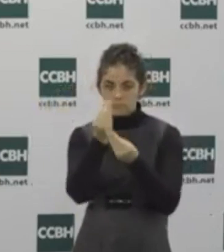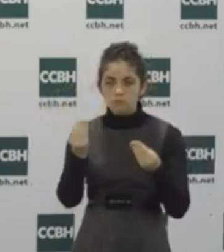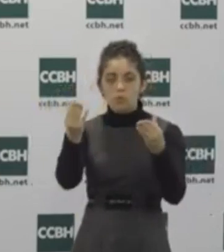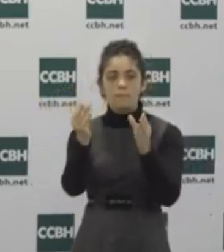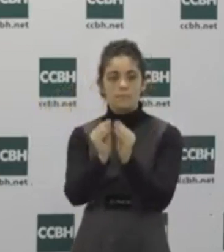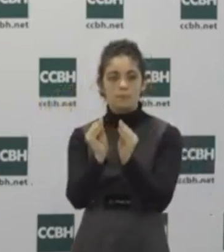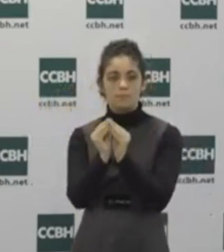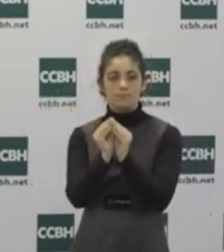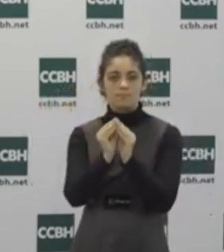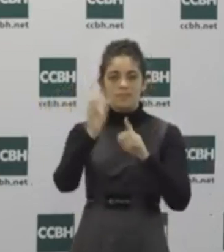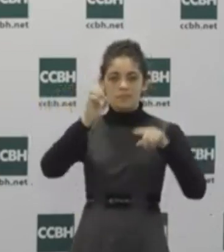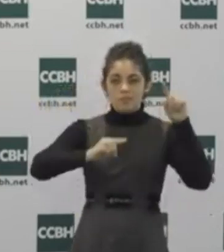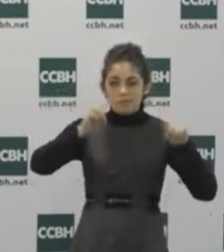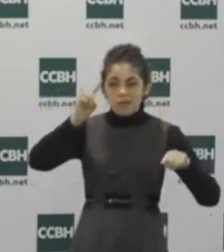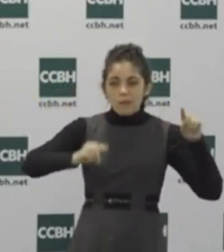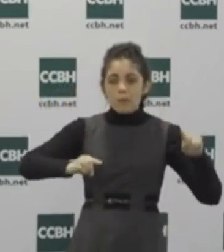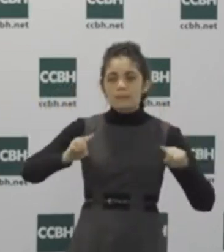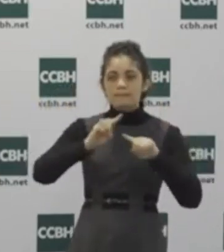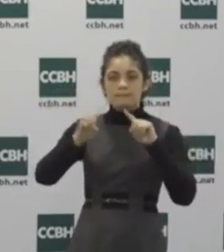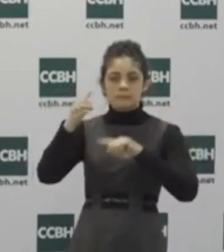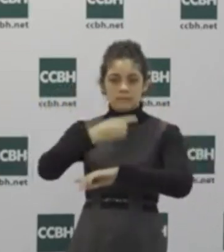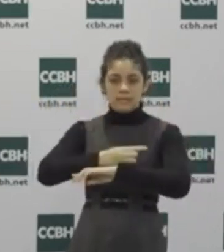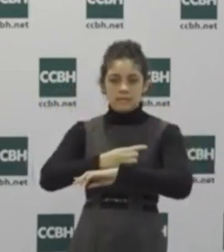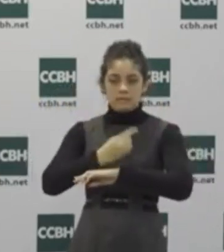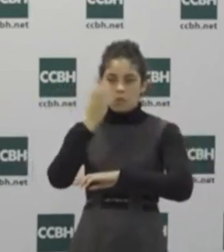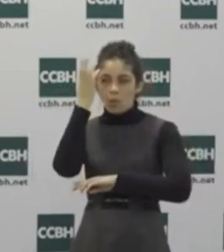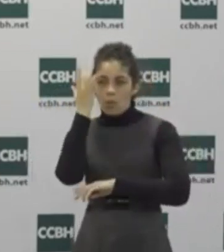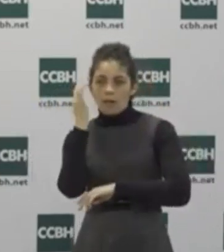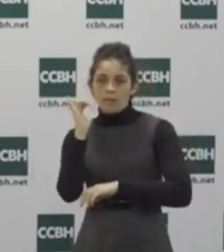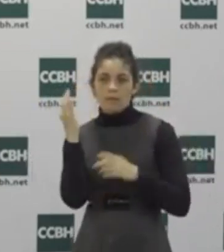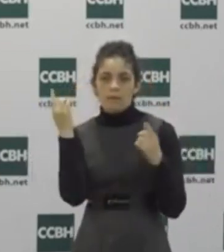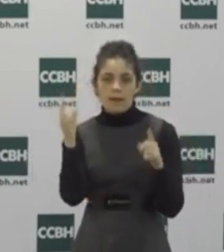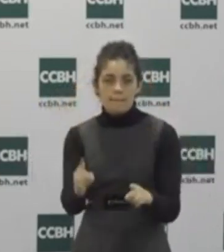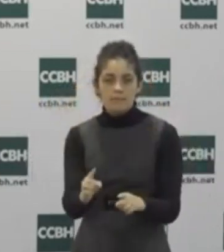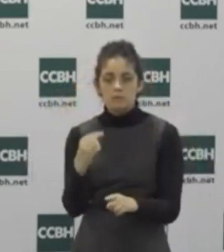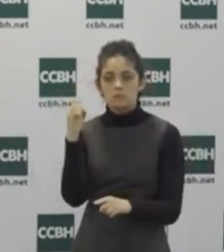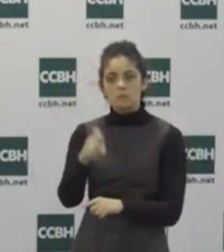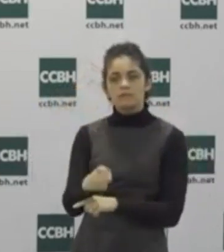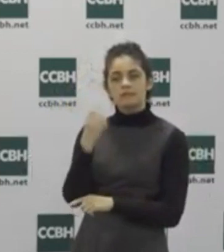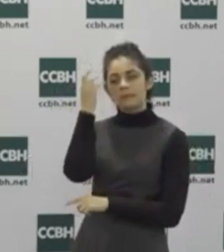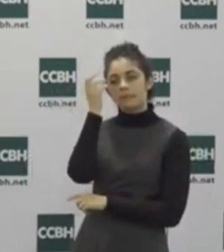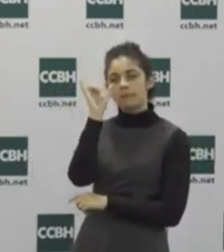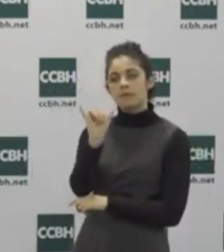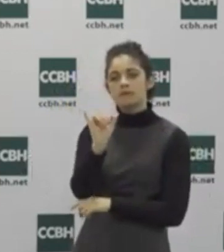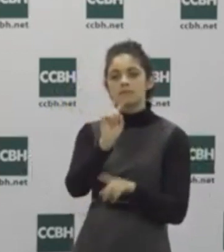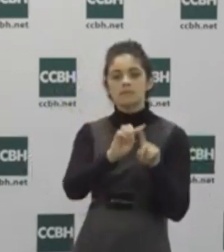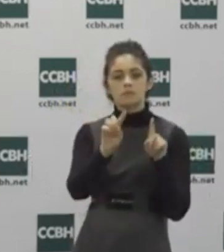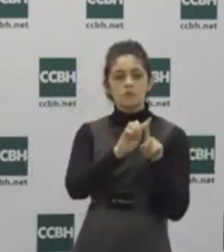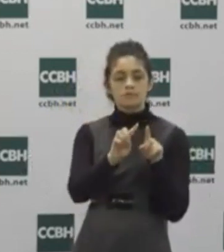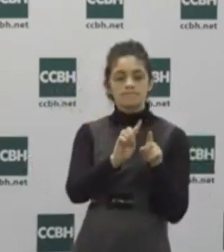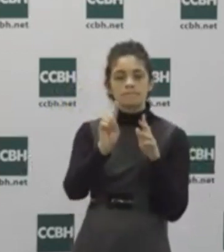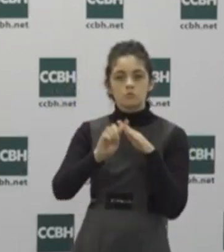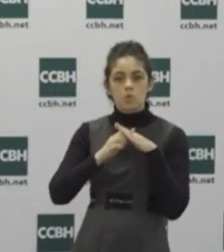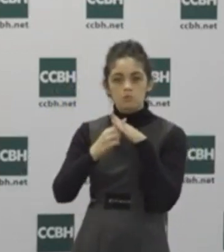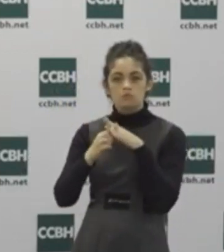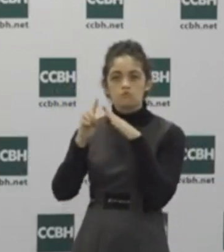There are a range of data-driven considerations that we must take into account as we work through the phased approach of